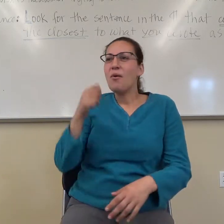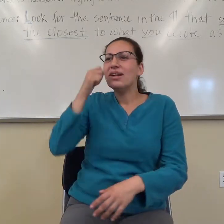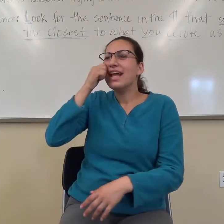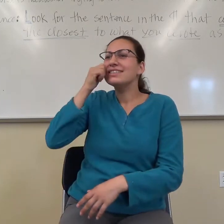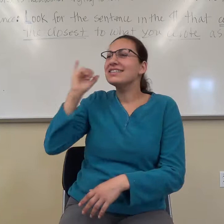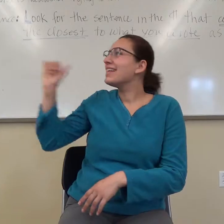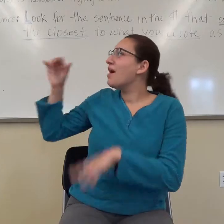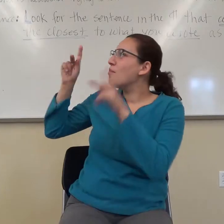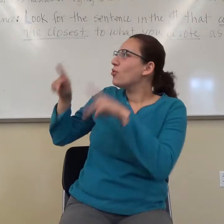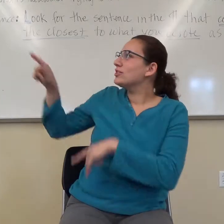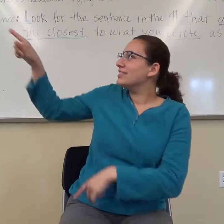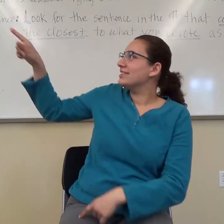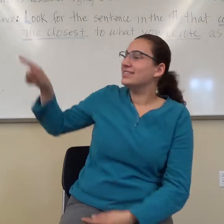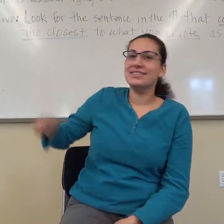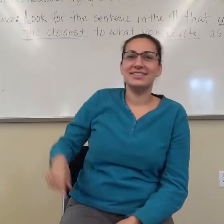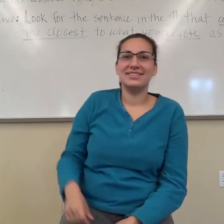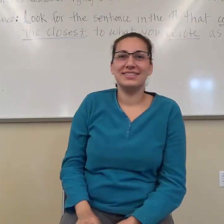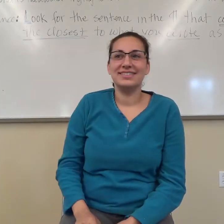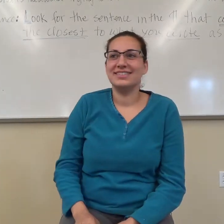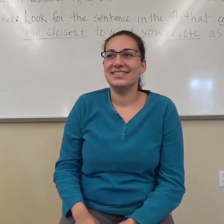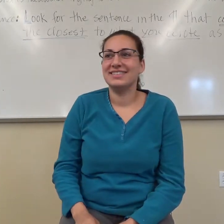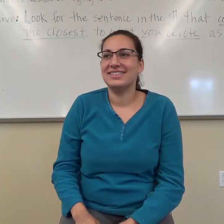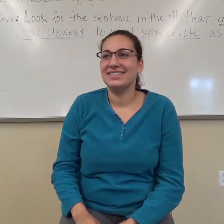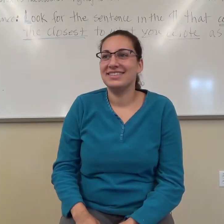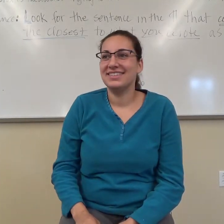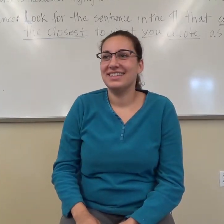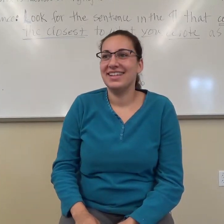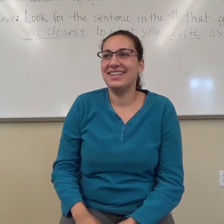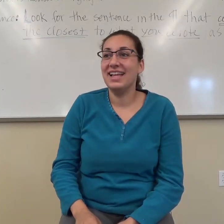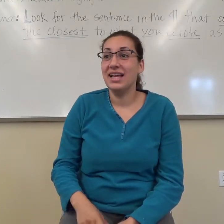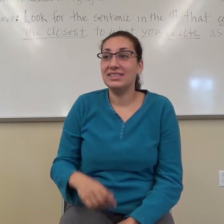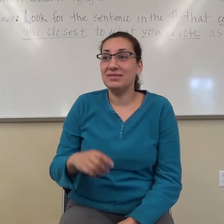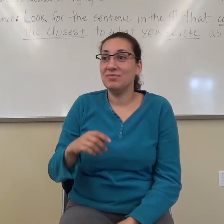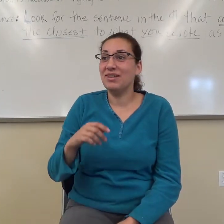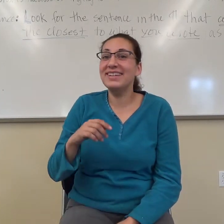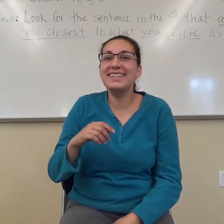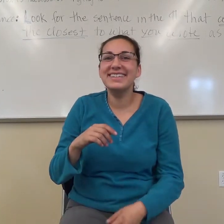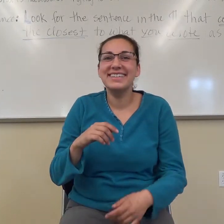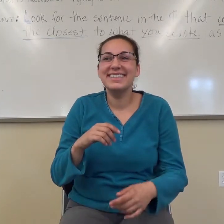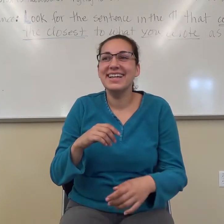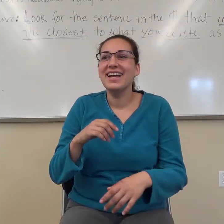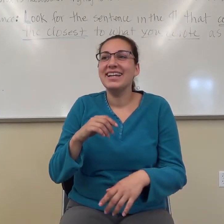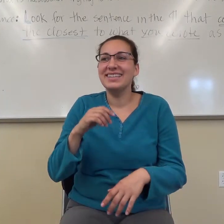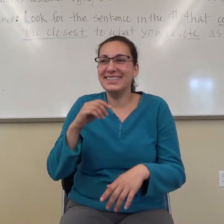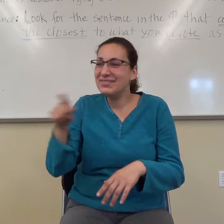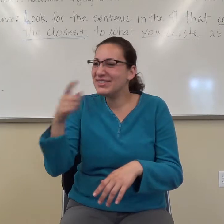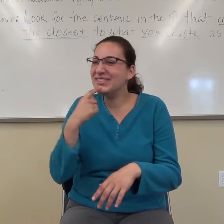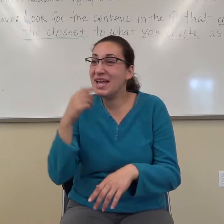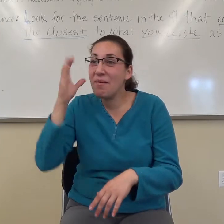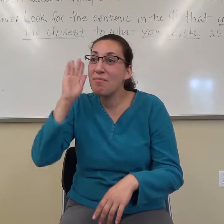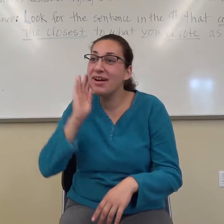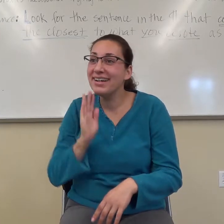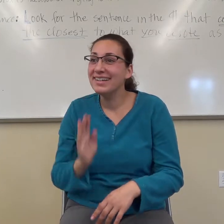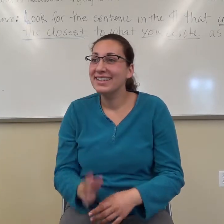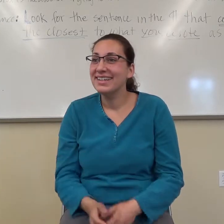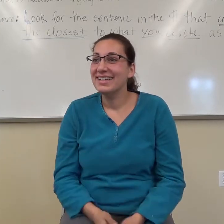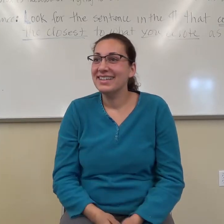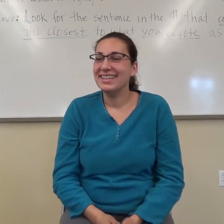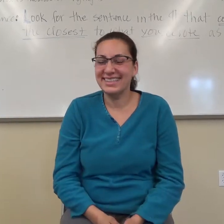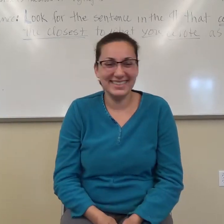He's, from the name? You guys live in Monterey where there are a lot